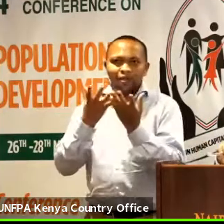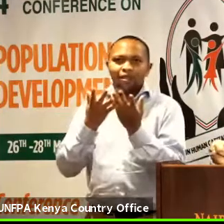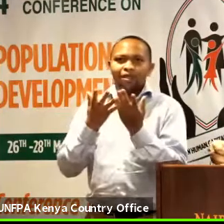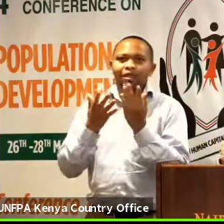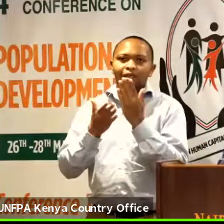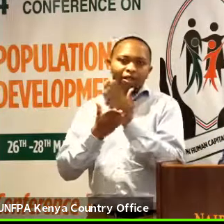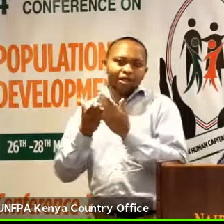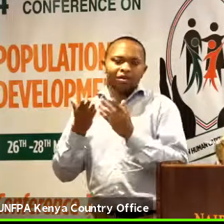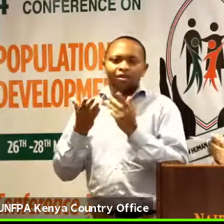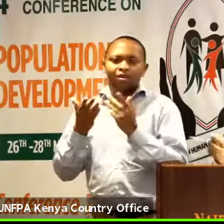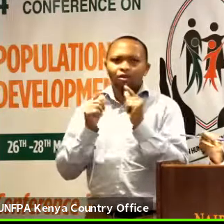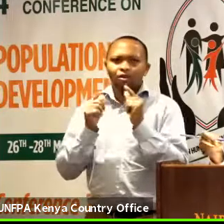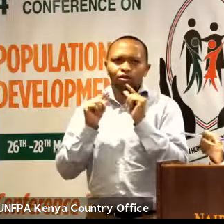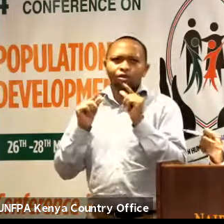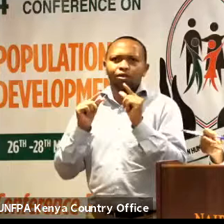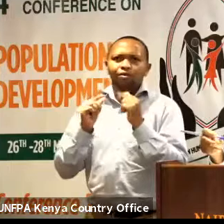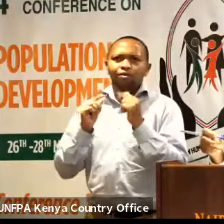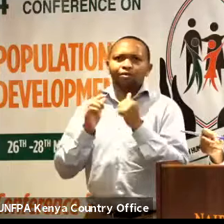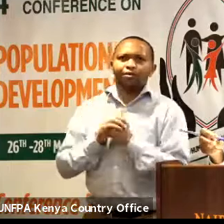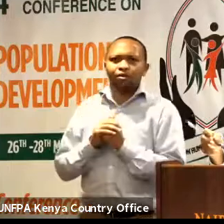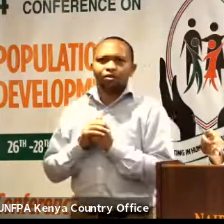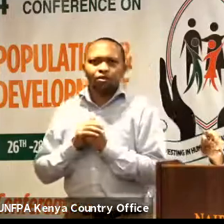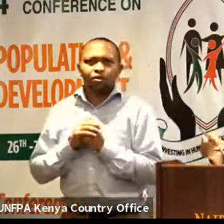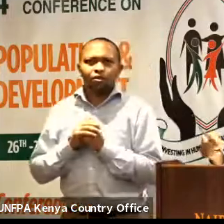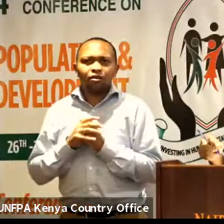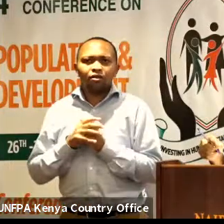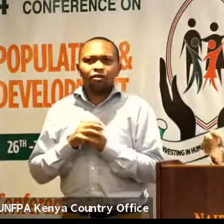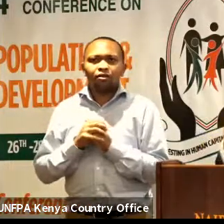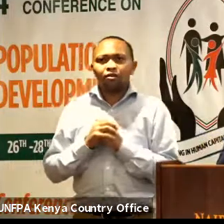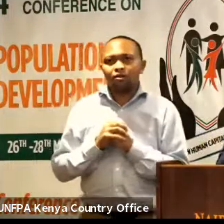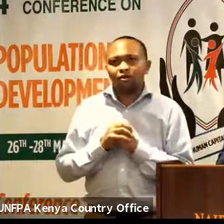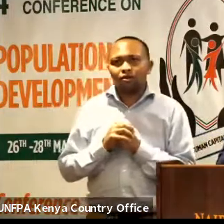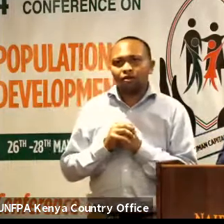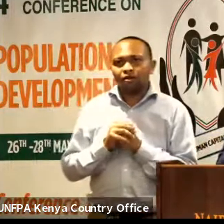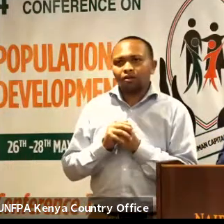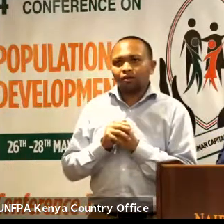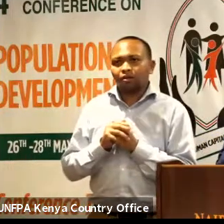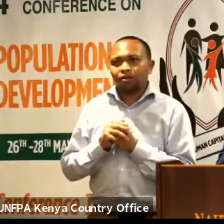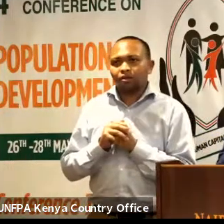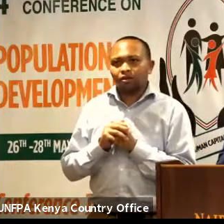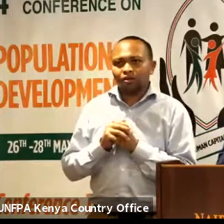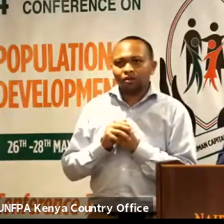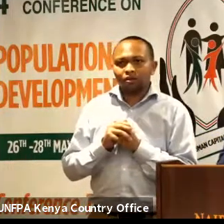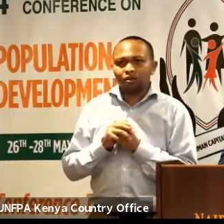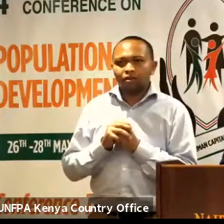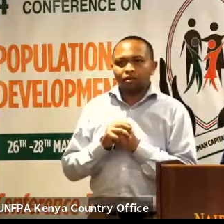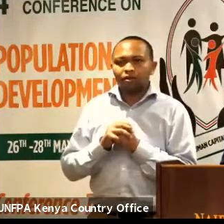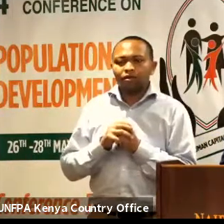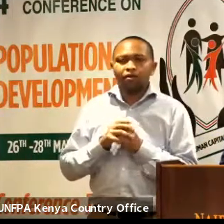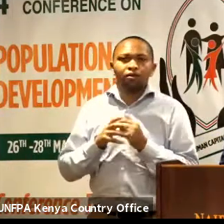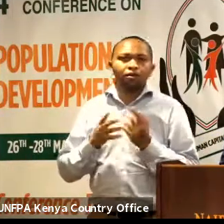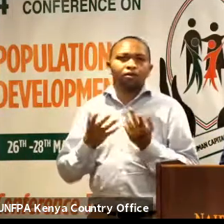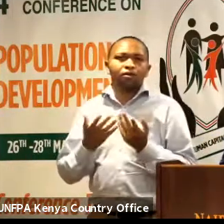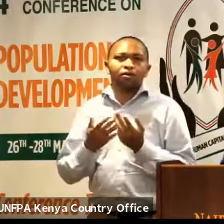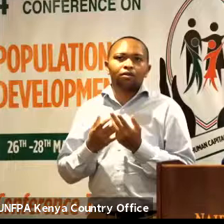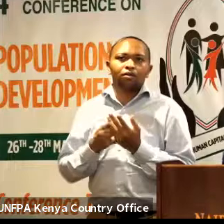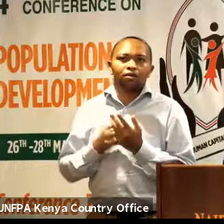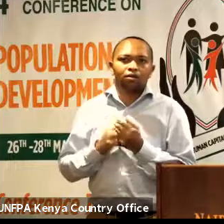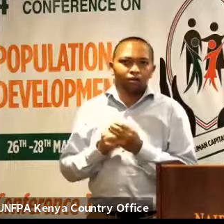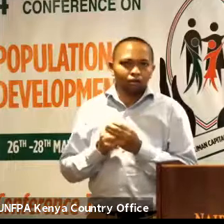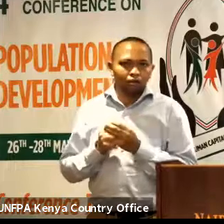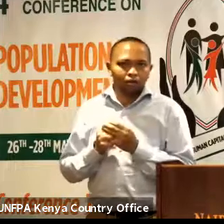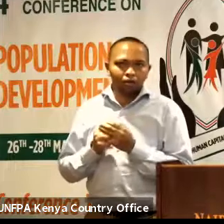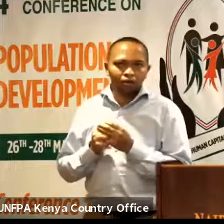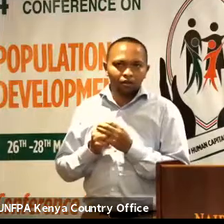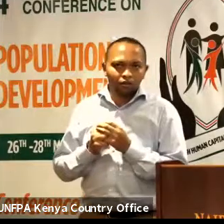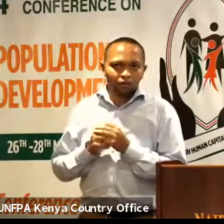us again. What I'll say is that, like here, the information we have got, I'll just tell you what they told us. We are doing well